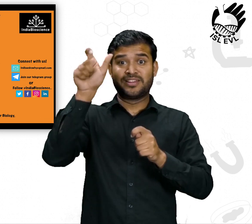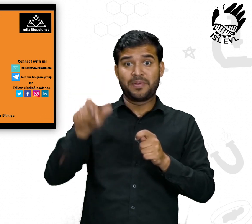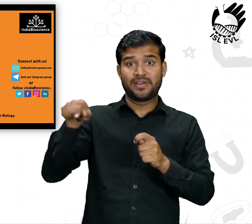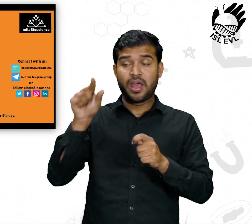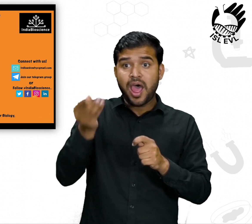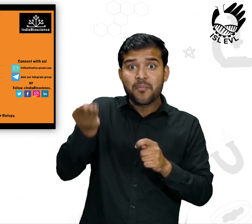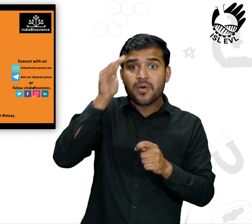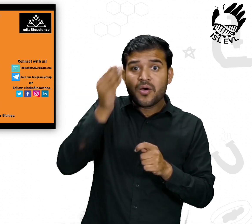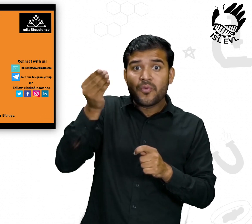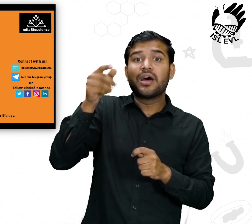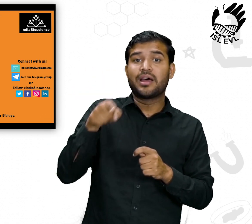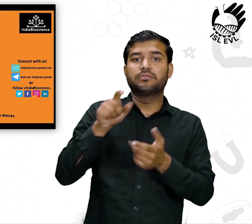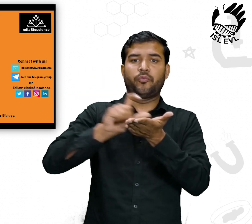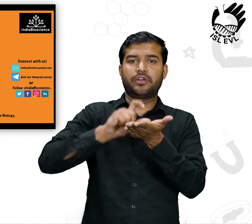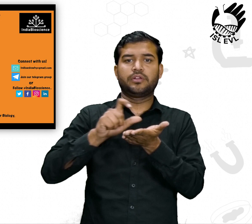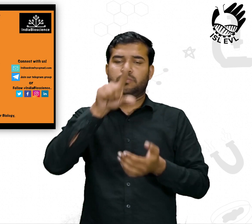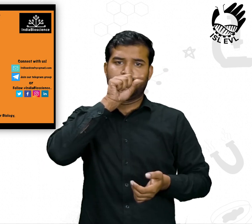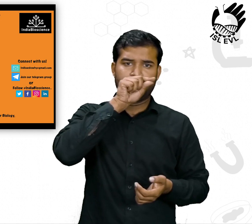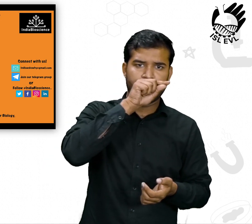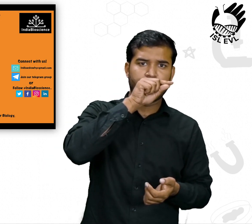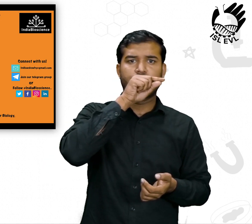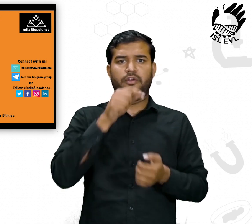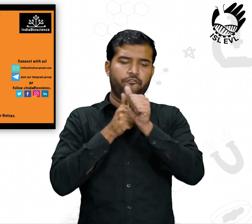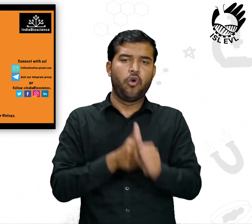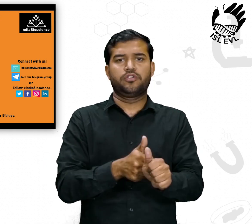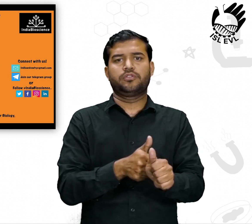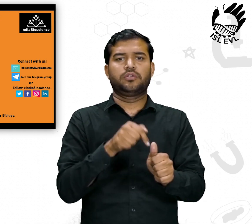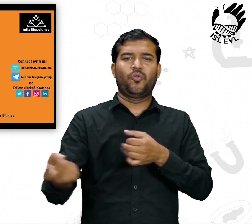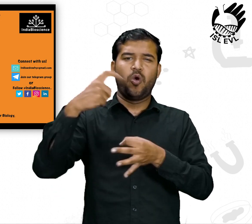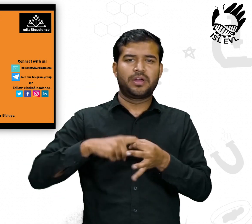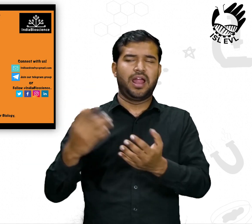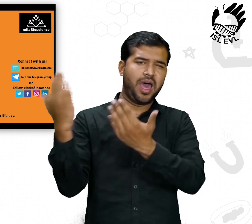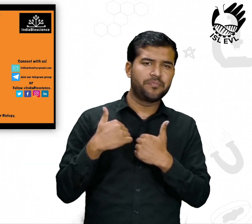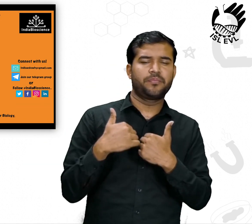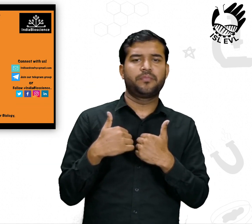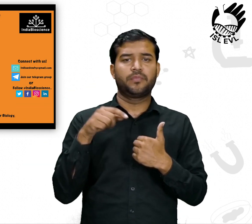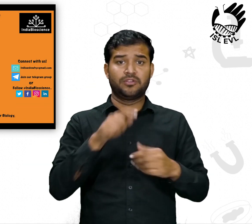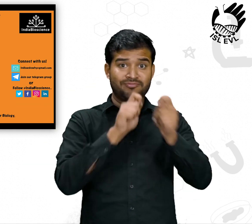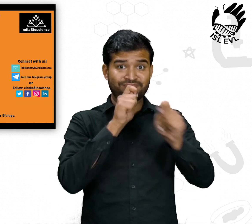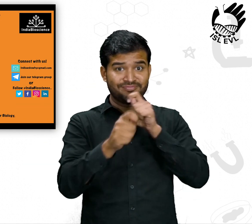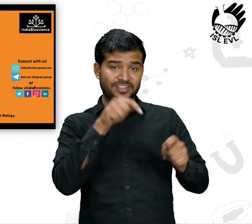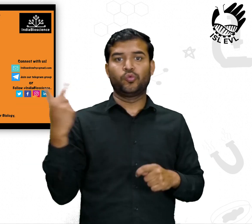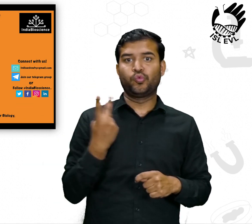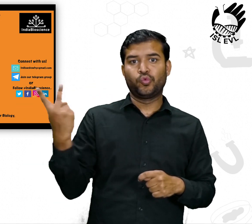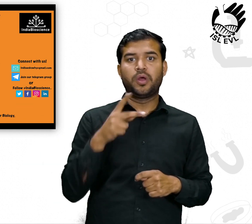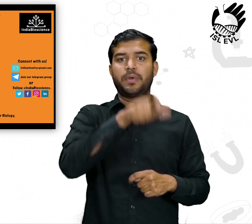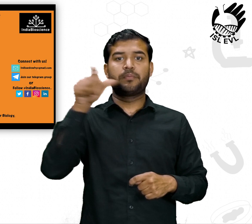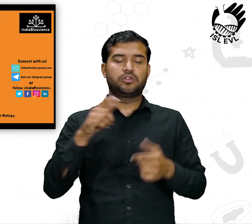notes. And for more updates on the podcast, follow at India Asks Why and at India Bioscience on Instagram